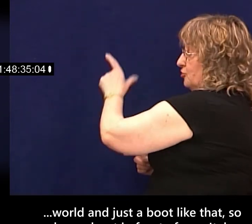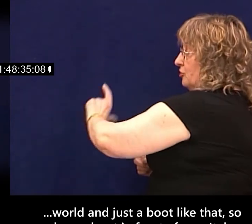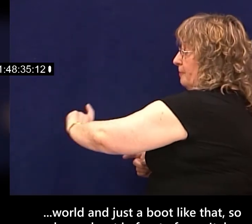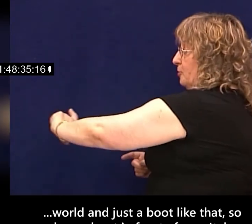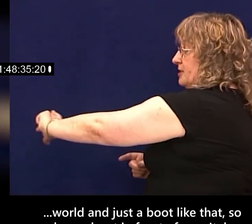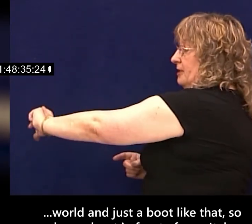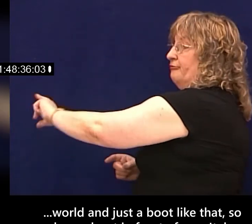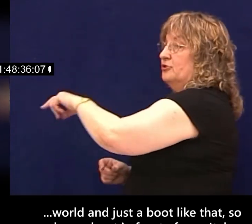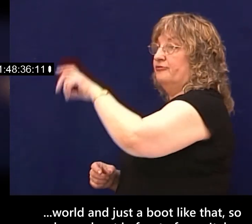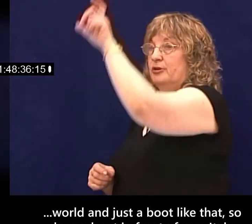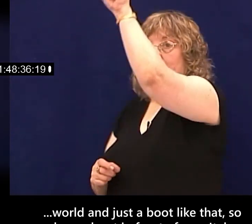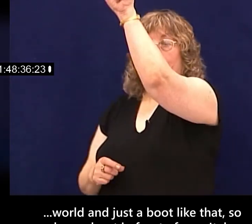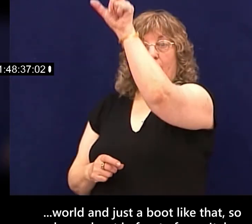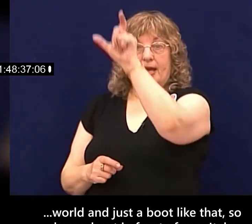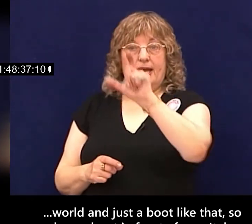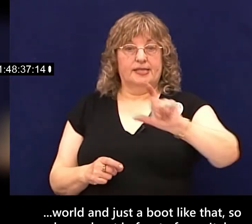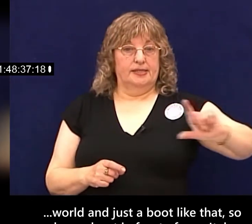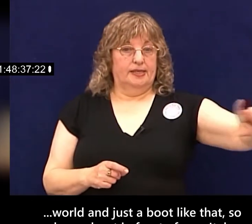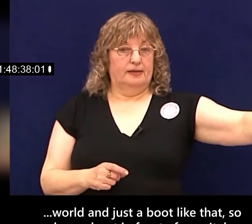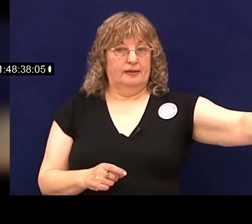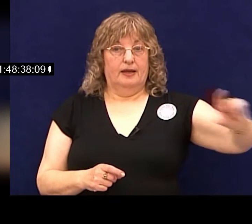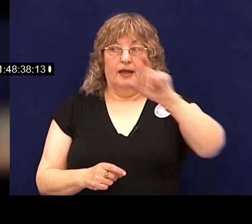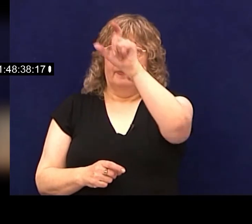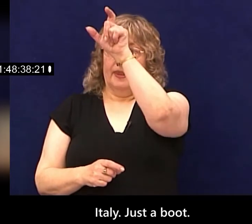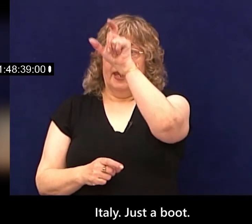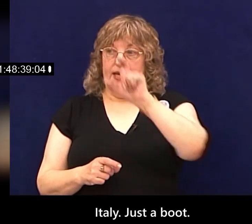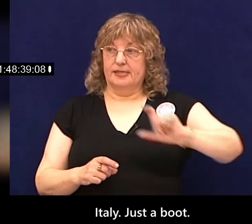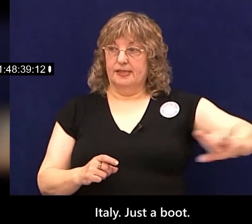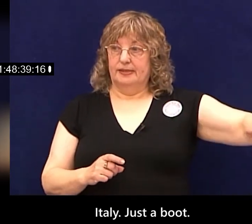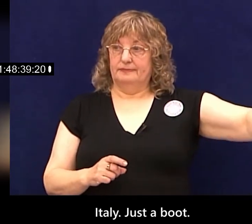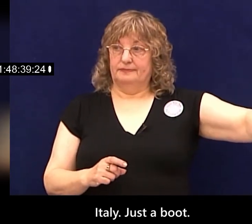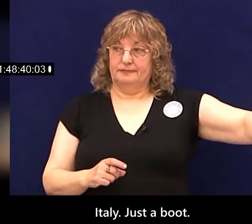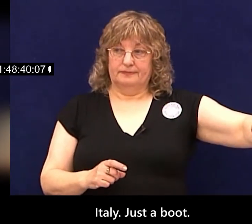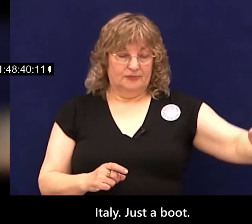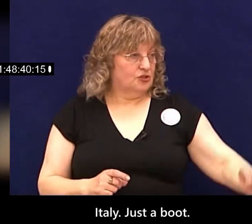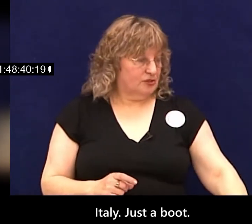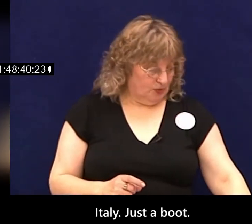draw a boot in front of you. Italy. Italy. Just a boot.